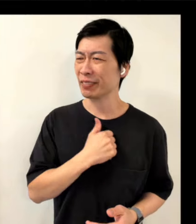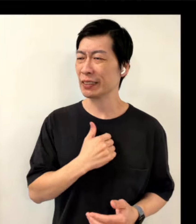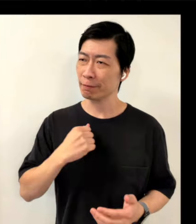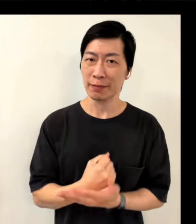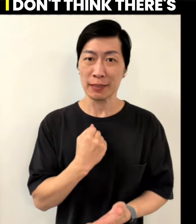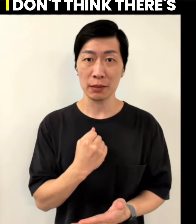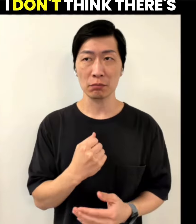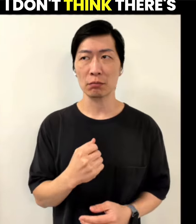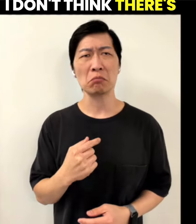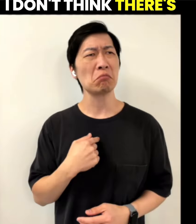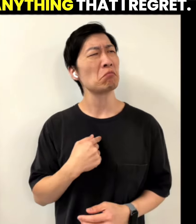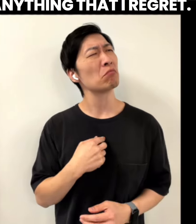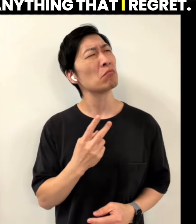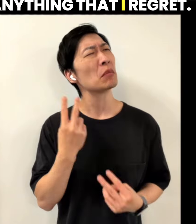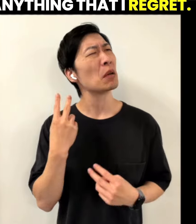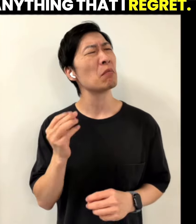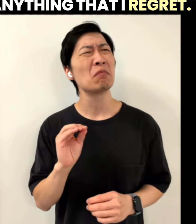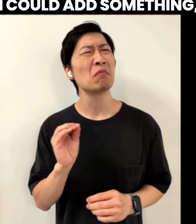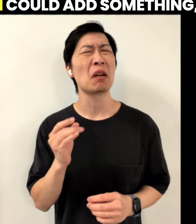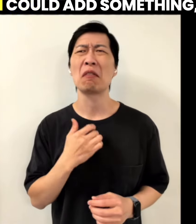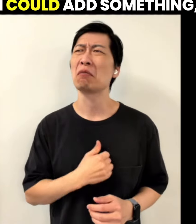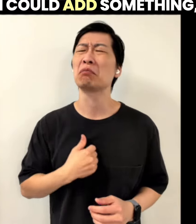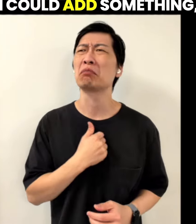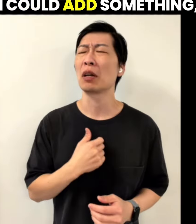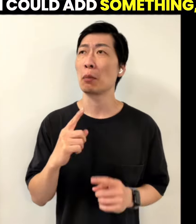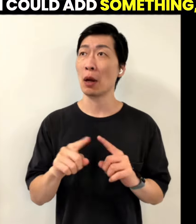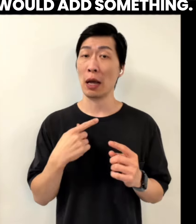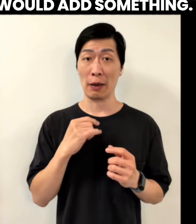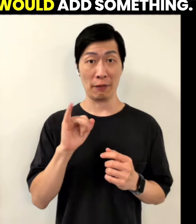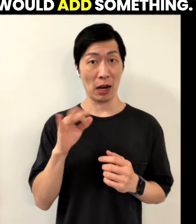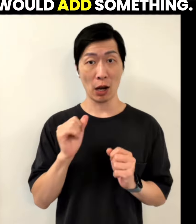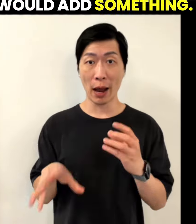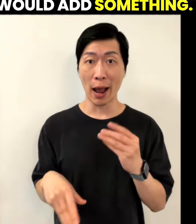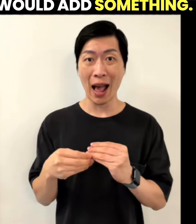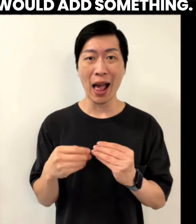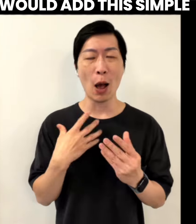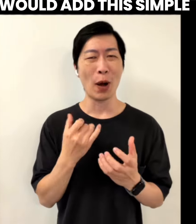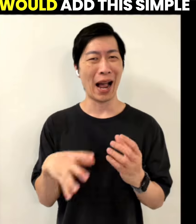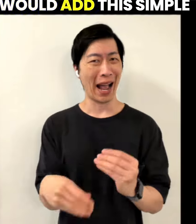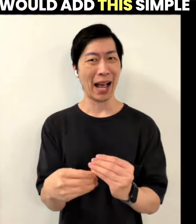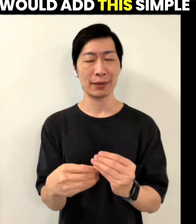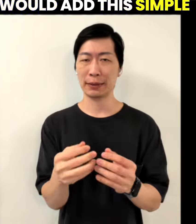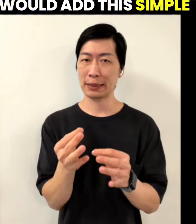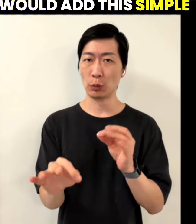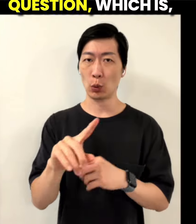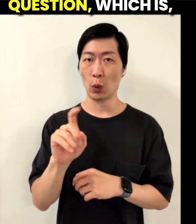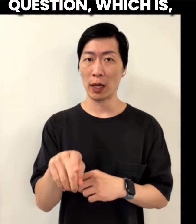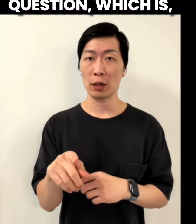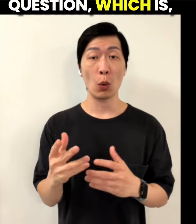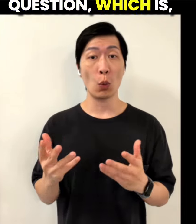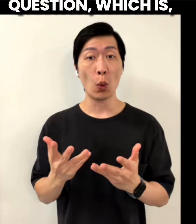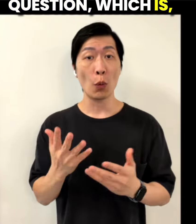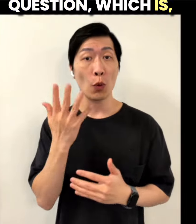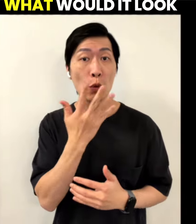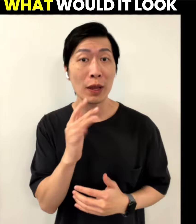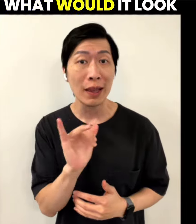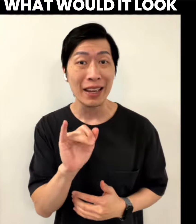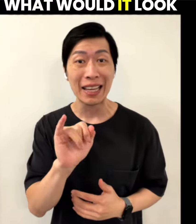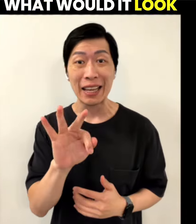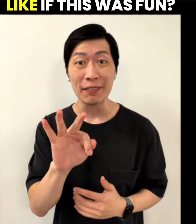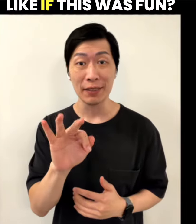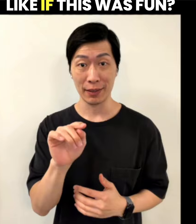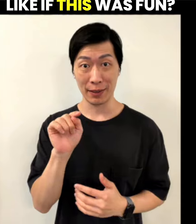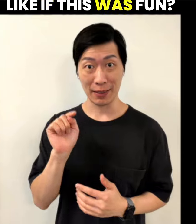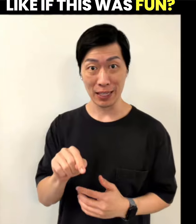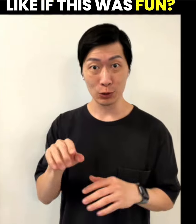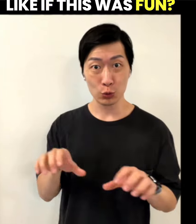book? I don't think there's anything that I regret. If I could add something, I would add something. I would add this simple question, which is, what would it